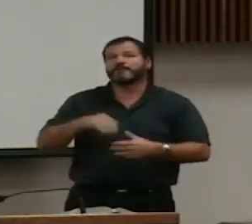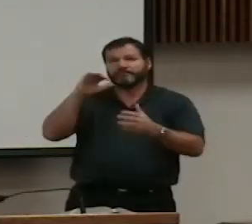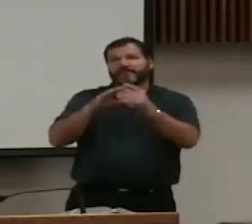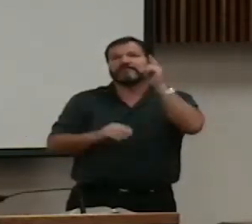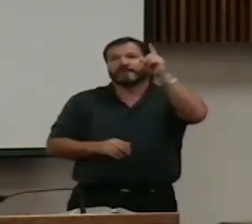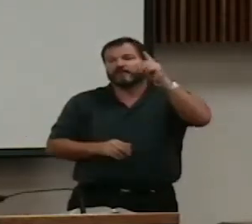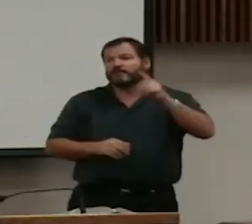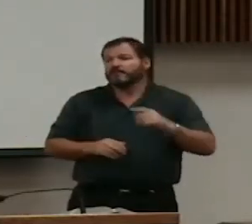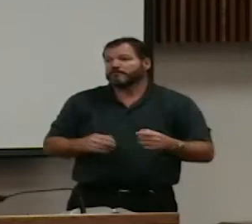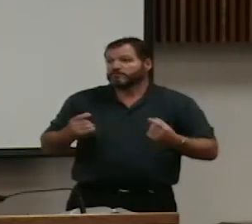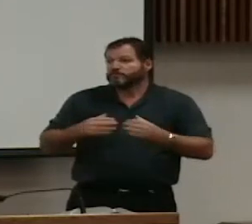I believe that.